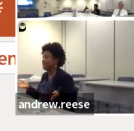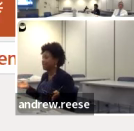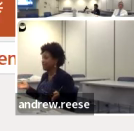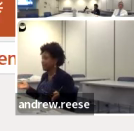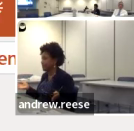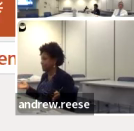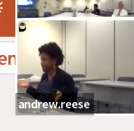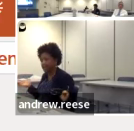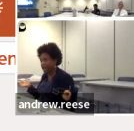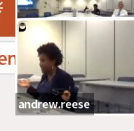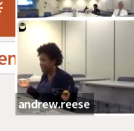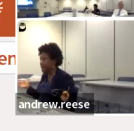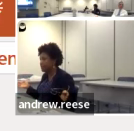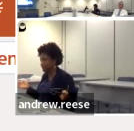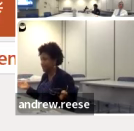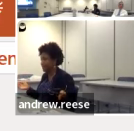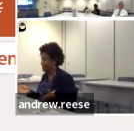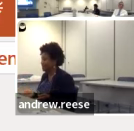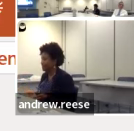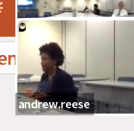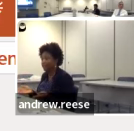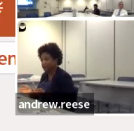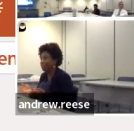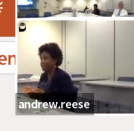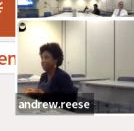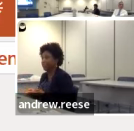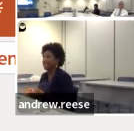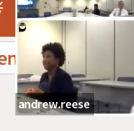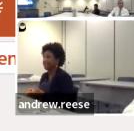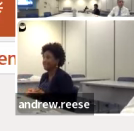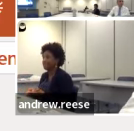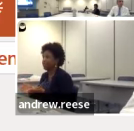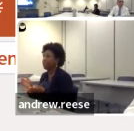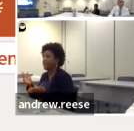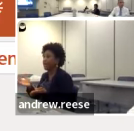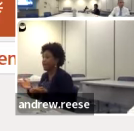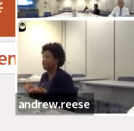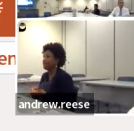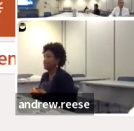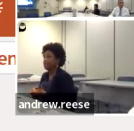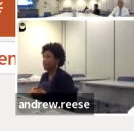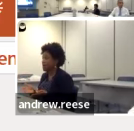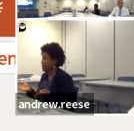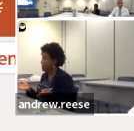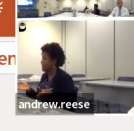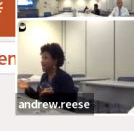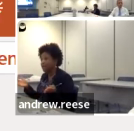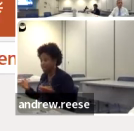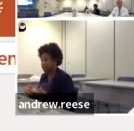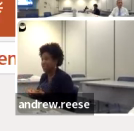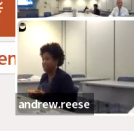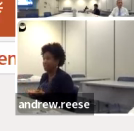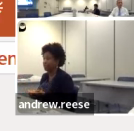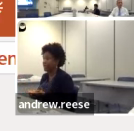needs guidance and counseling, that the therapy is in place. For people that have